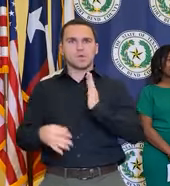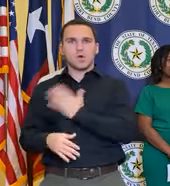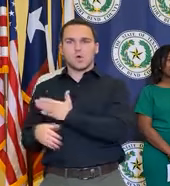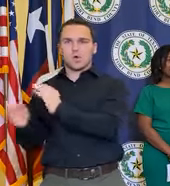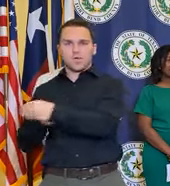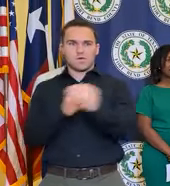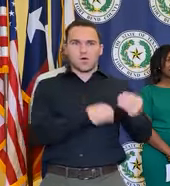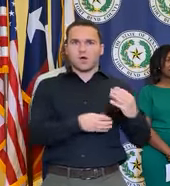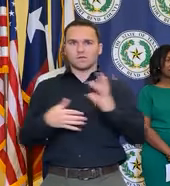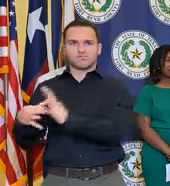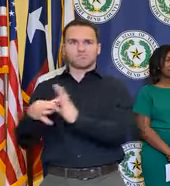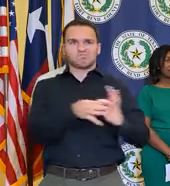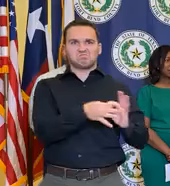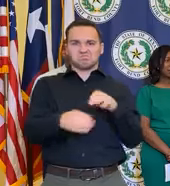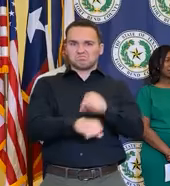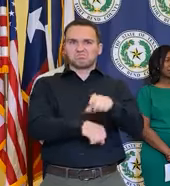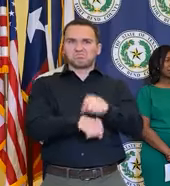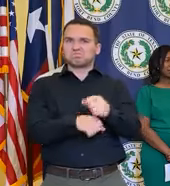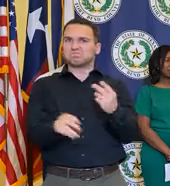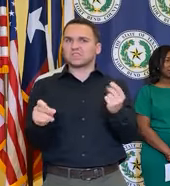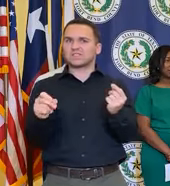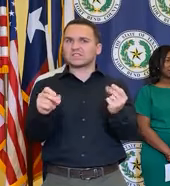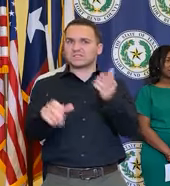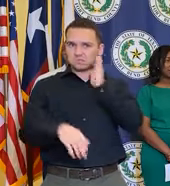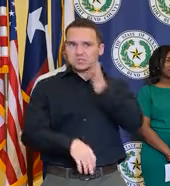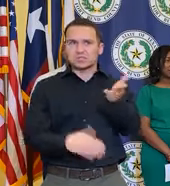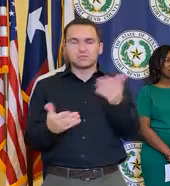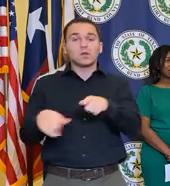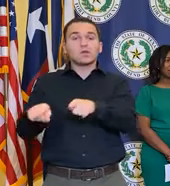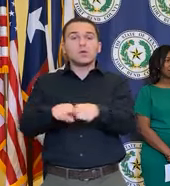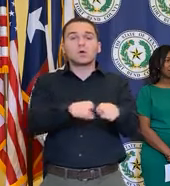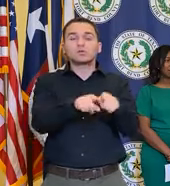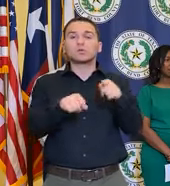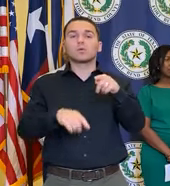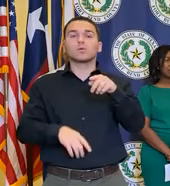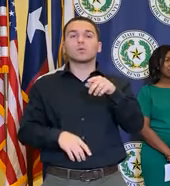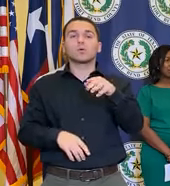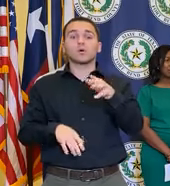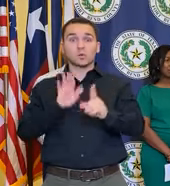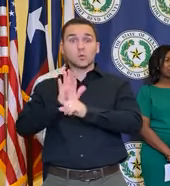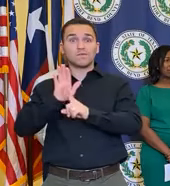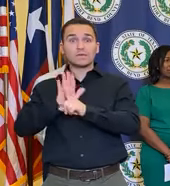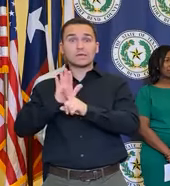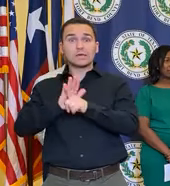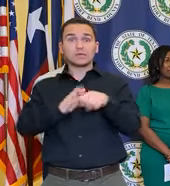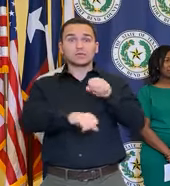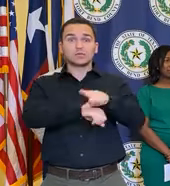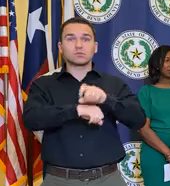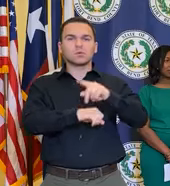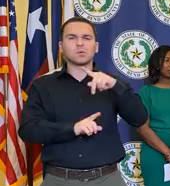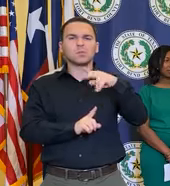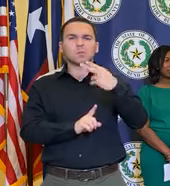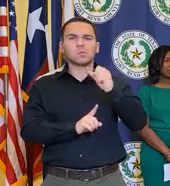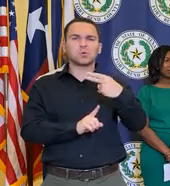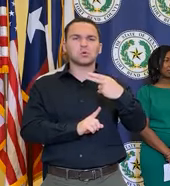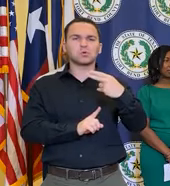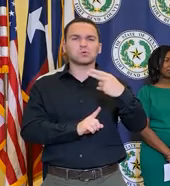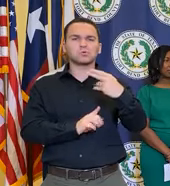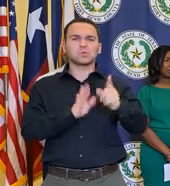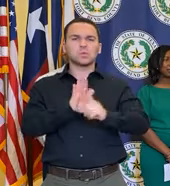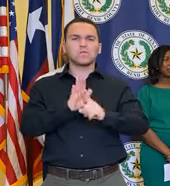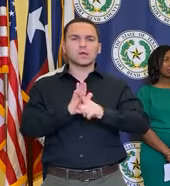so that's going to be accessible. And also you heard about notification. You get push notification, so you're going to